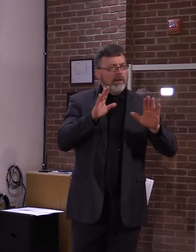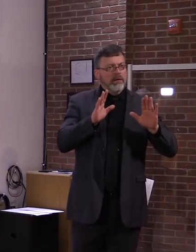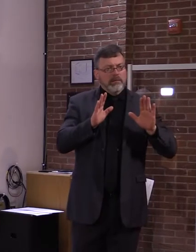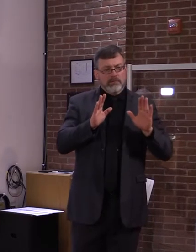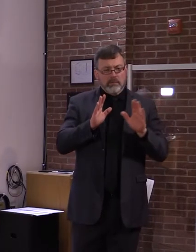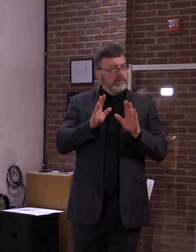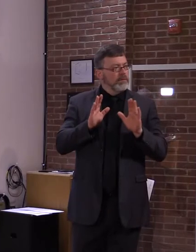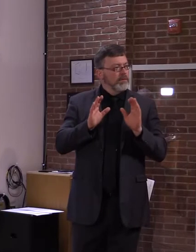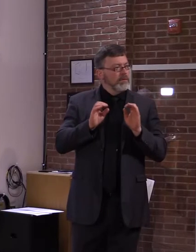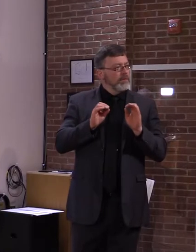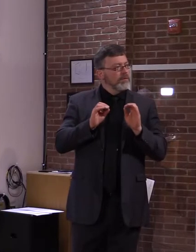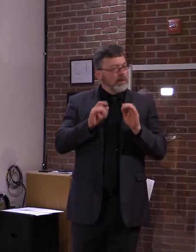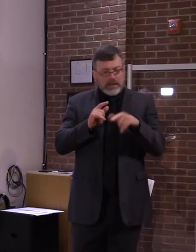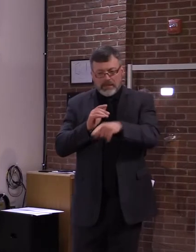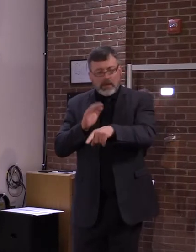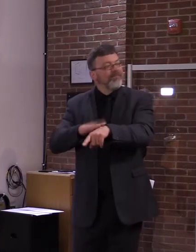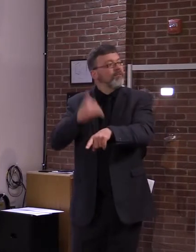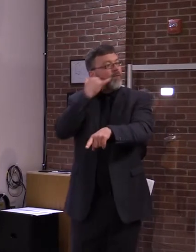Stuart Ledbetter?